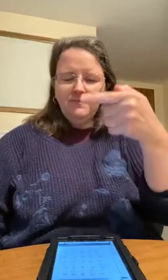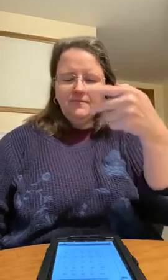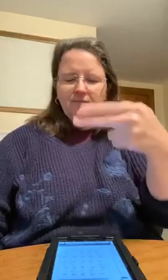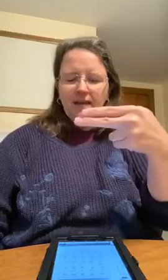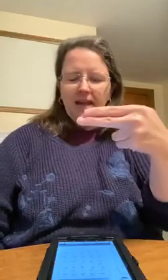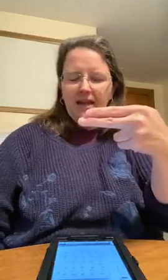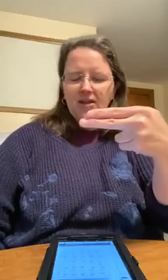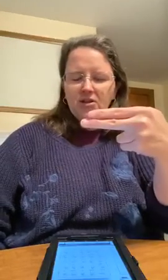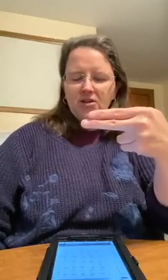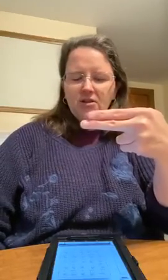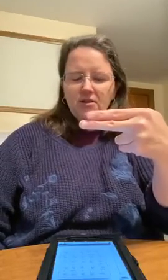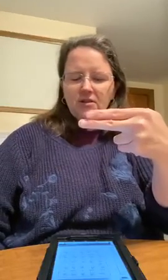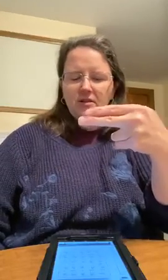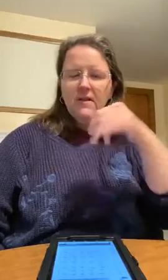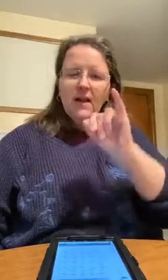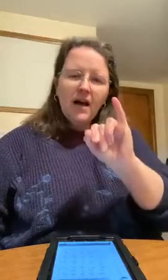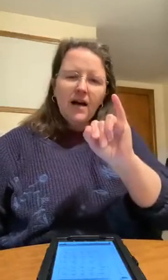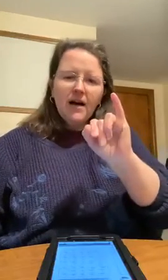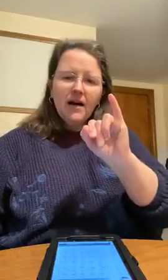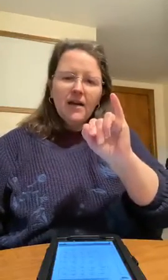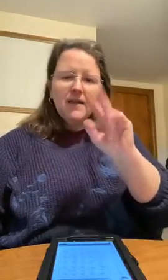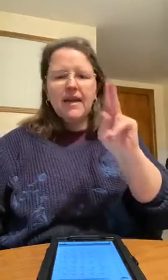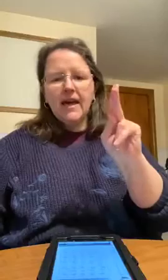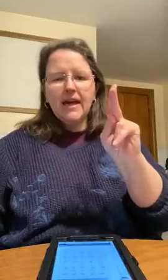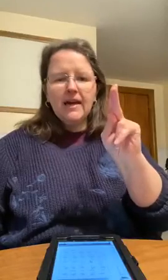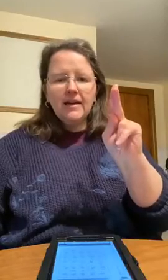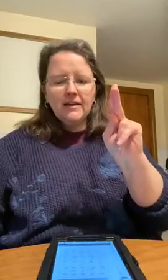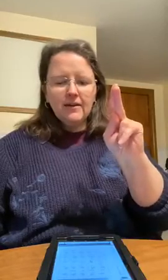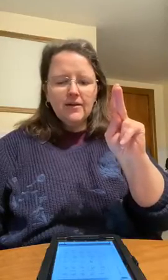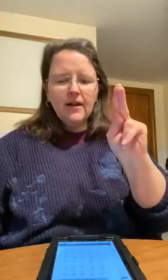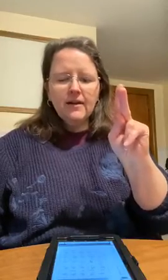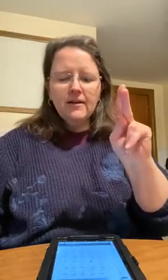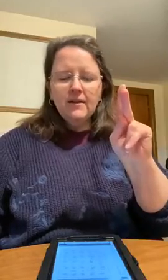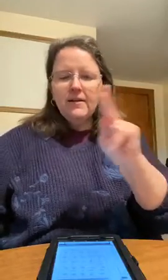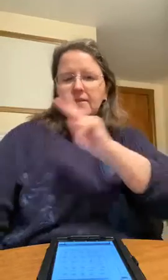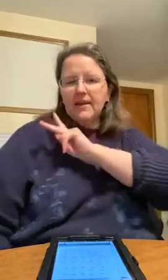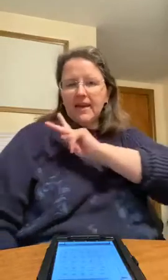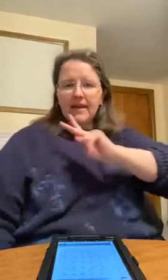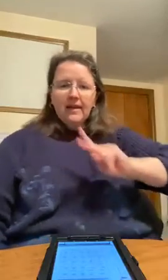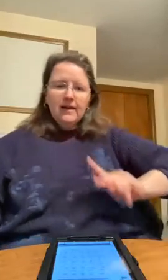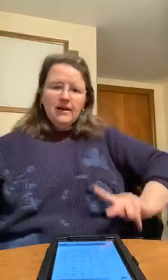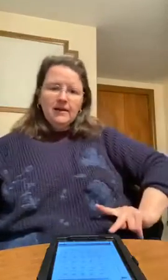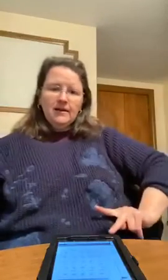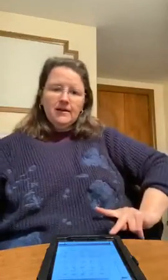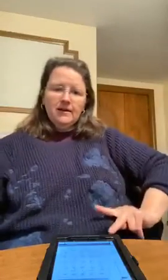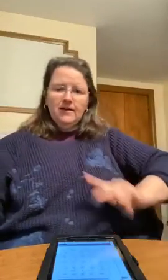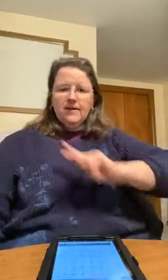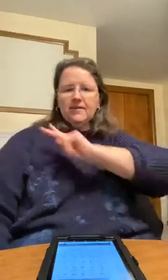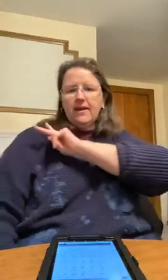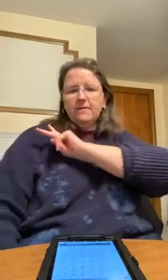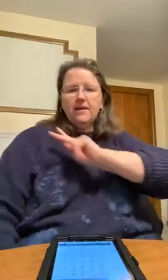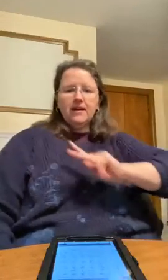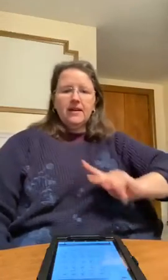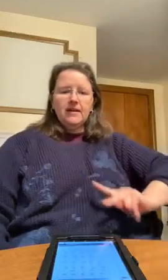the H, the I, the K. Okay, king, the sign for king.